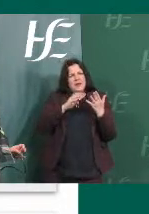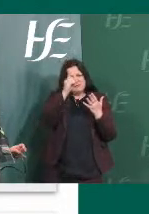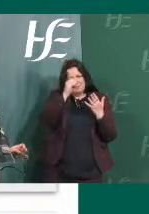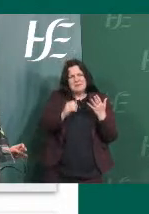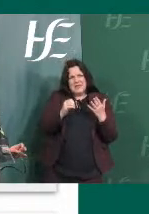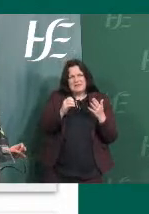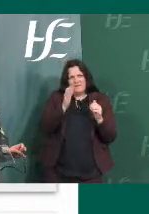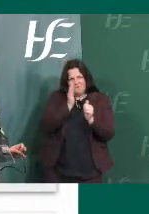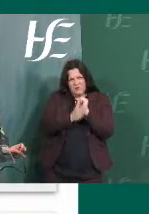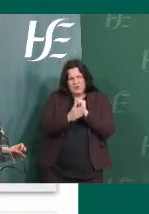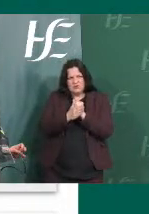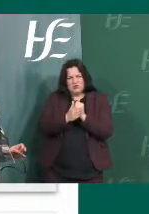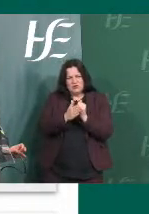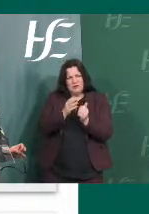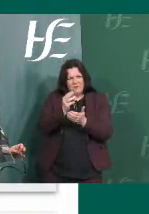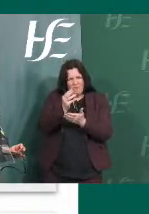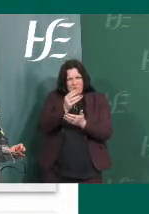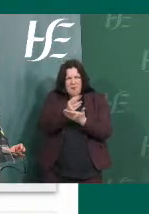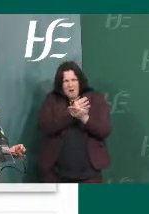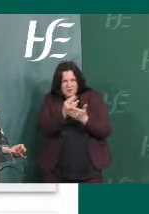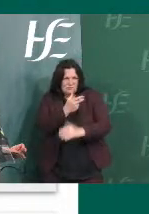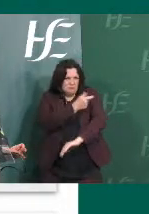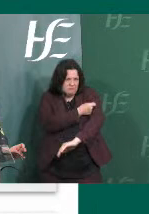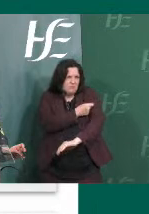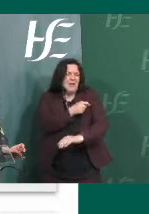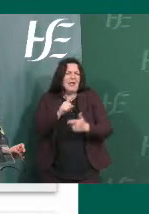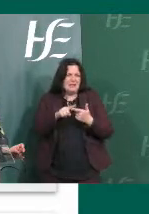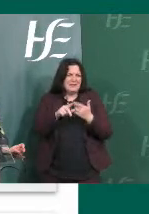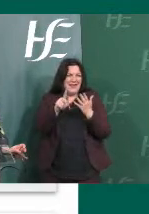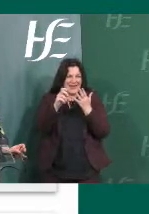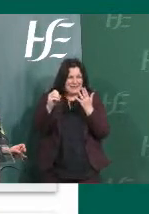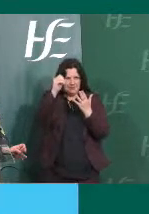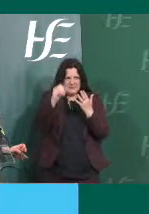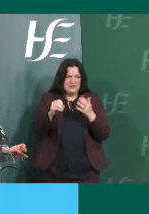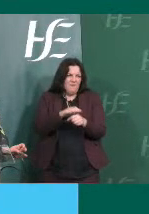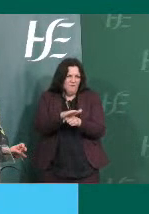nearly 80% fully vaccinated in the adult population.